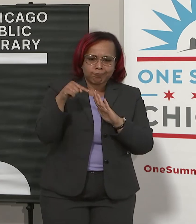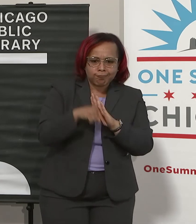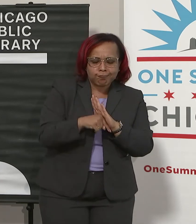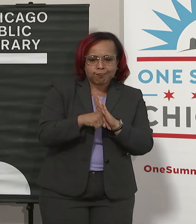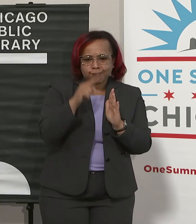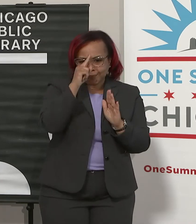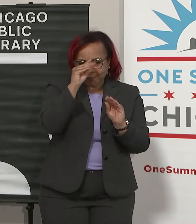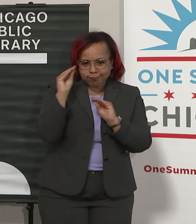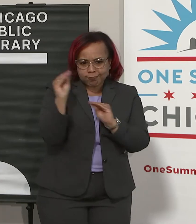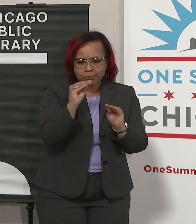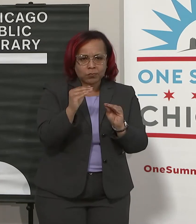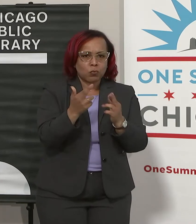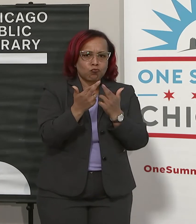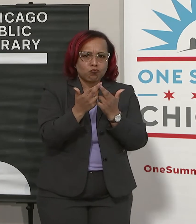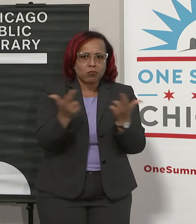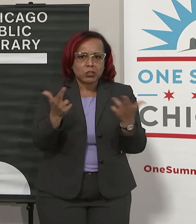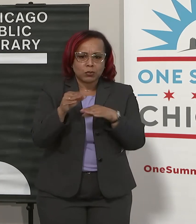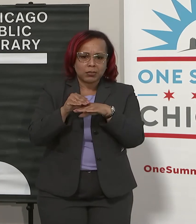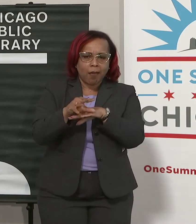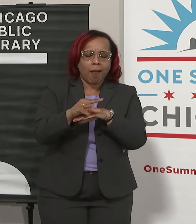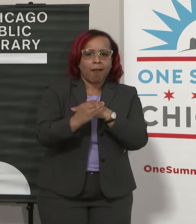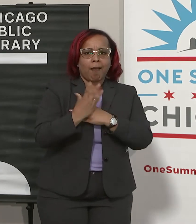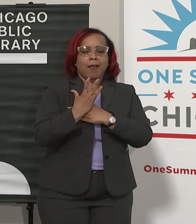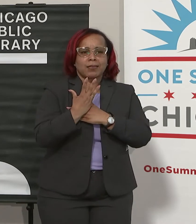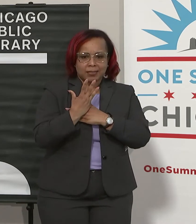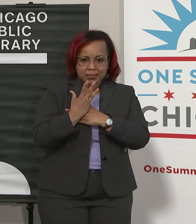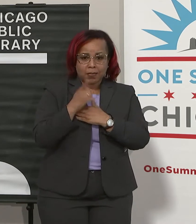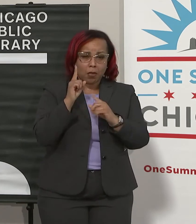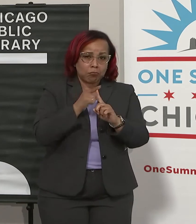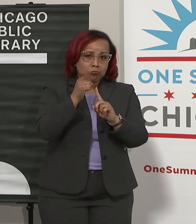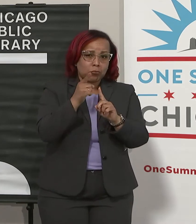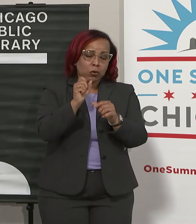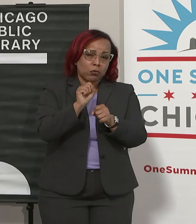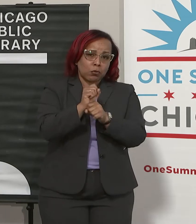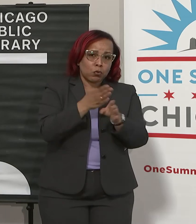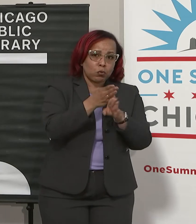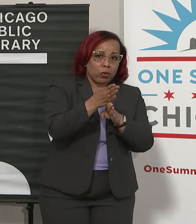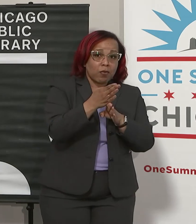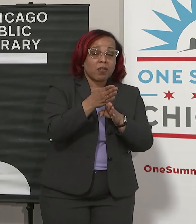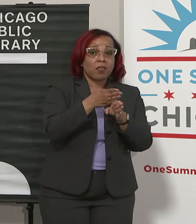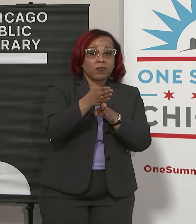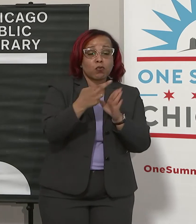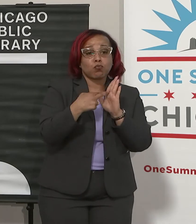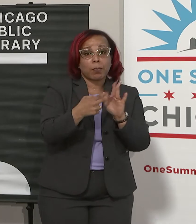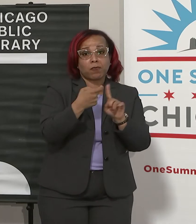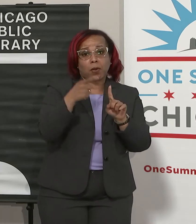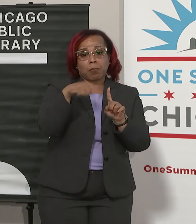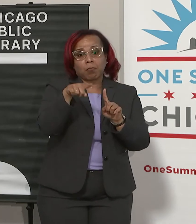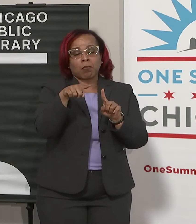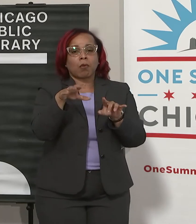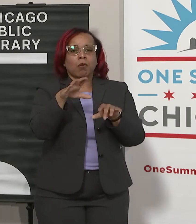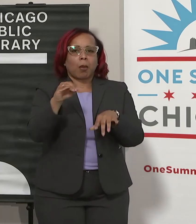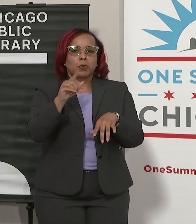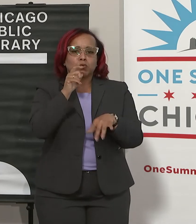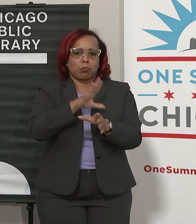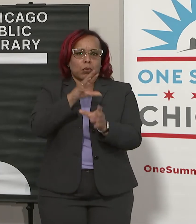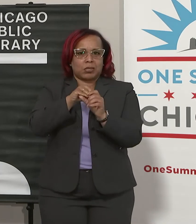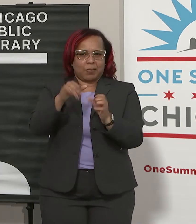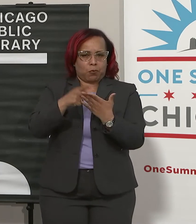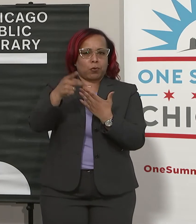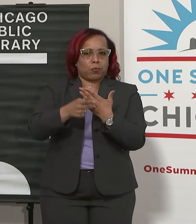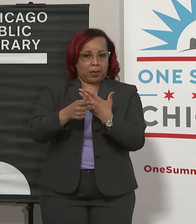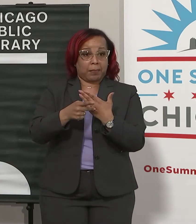insight, resources, and guidance as they pursue careers in the fields represented by the host companies participating in the